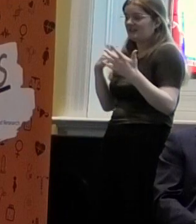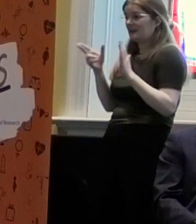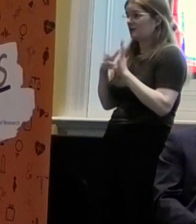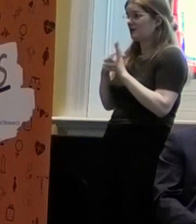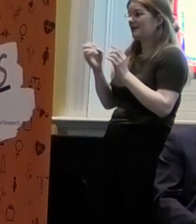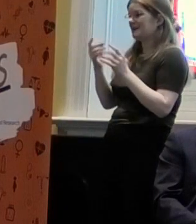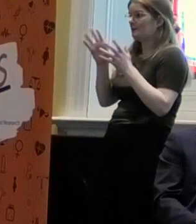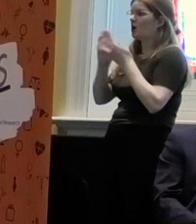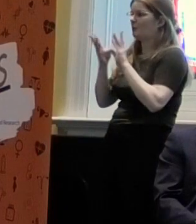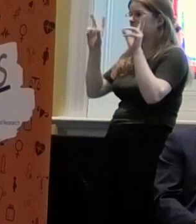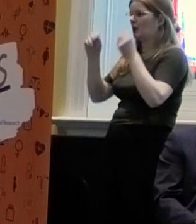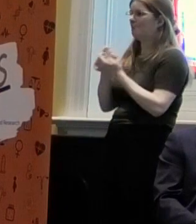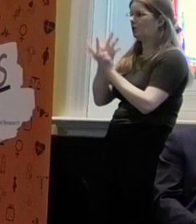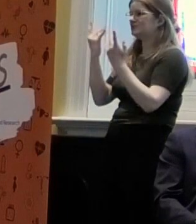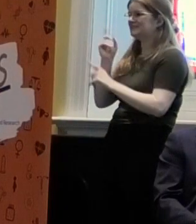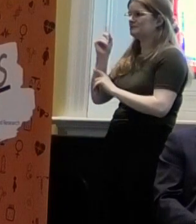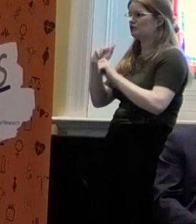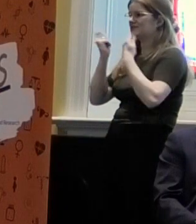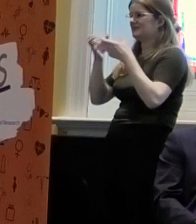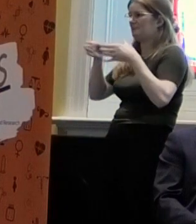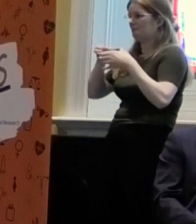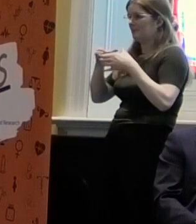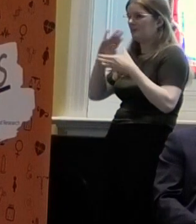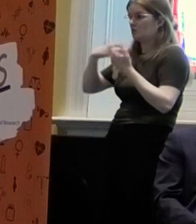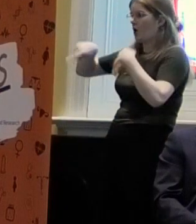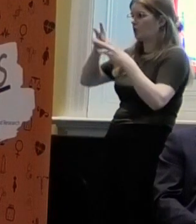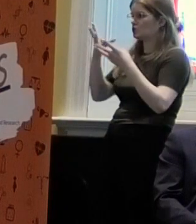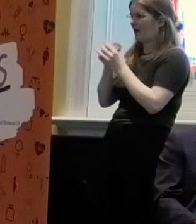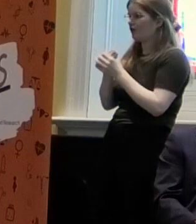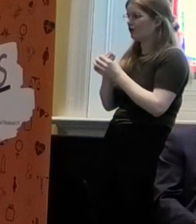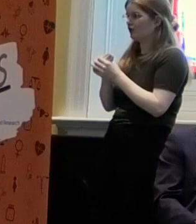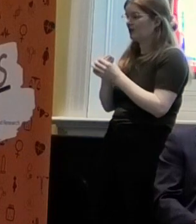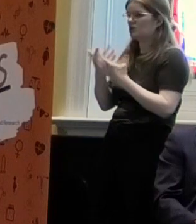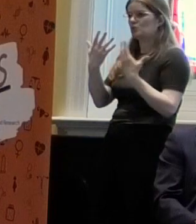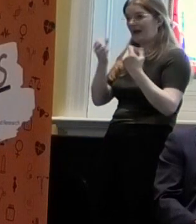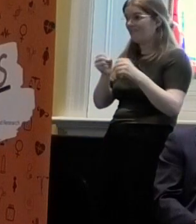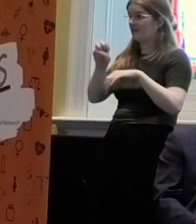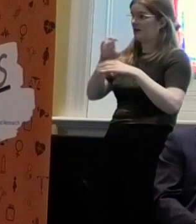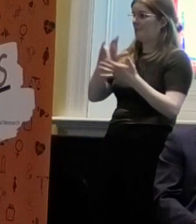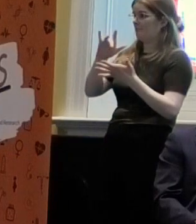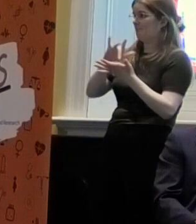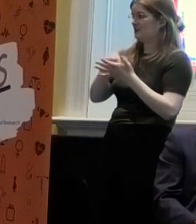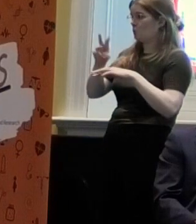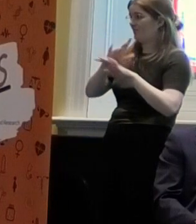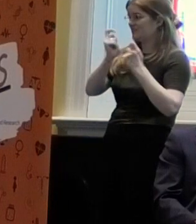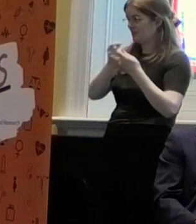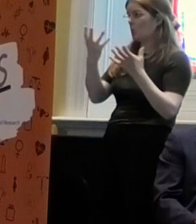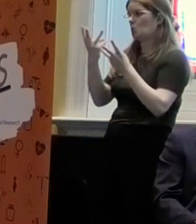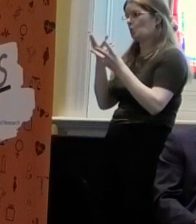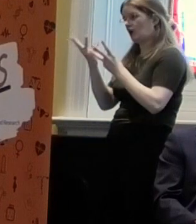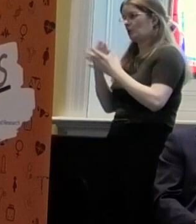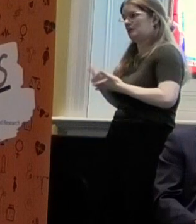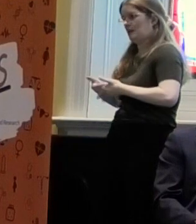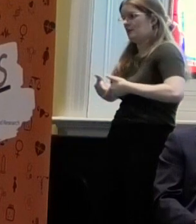as the multidisciplinary team, so within hospitals you have your midwifery team working alongside obstetricians,